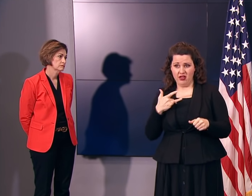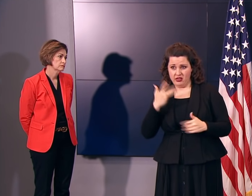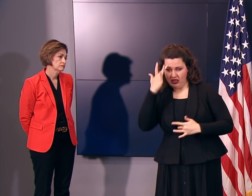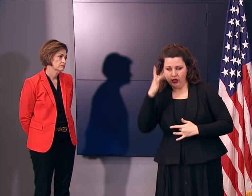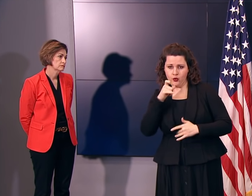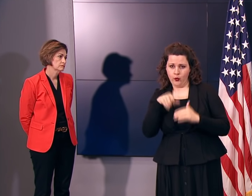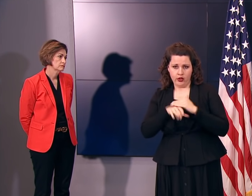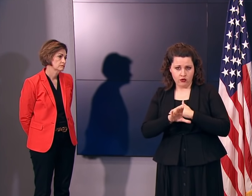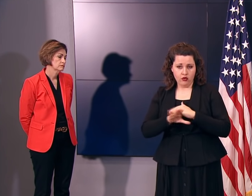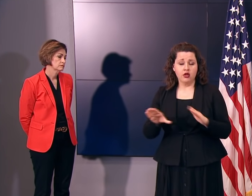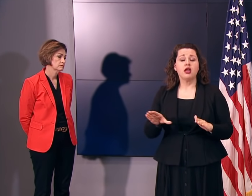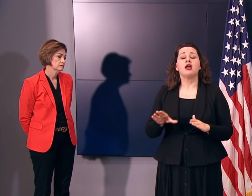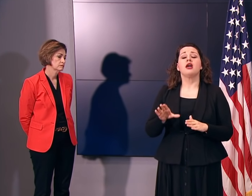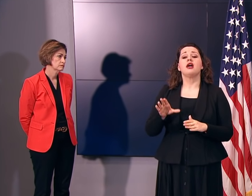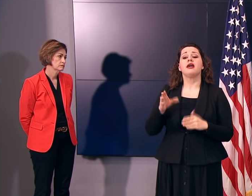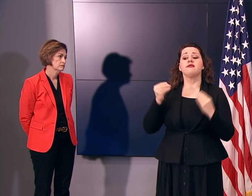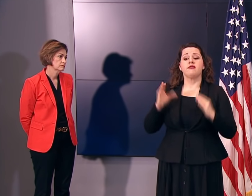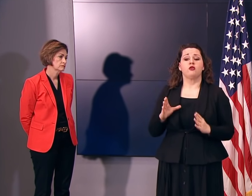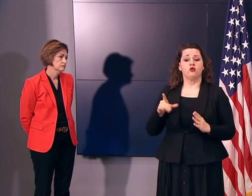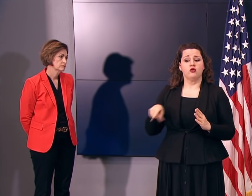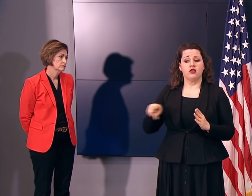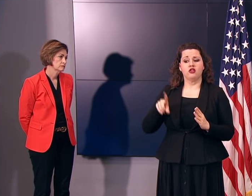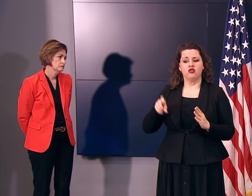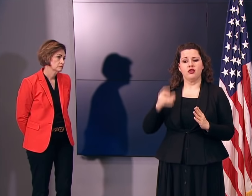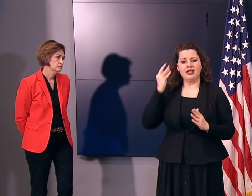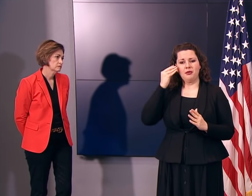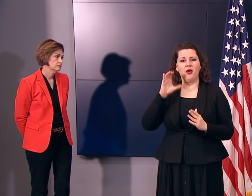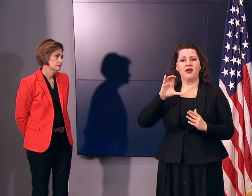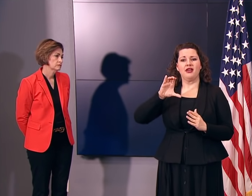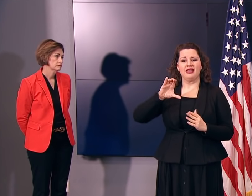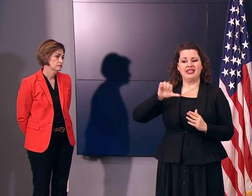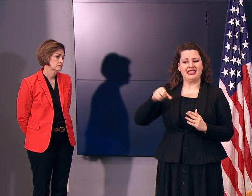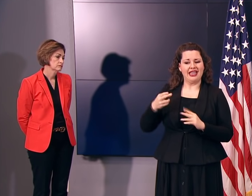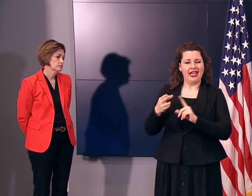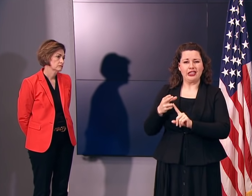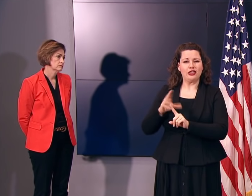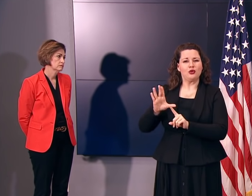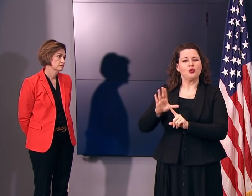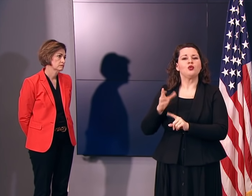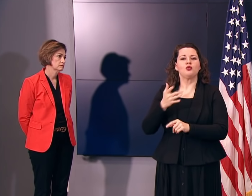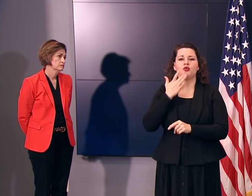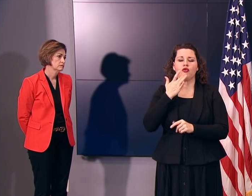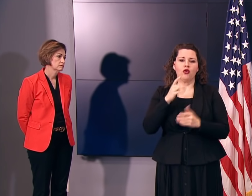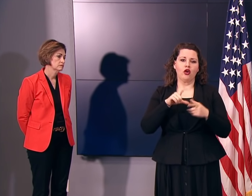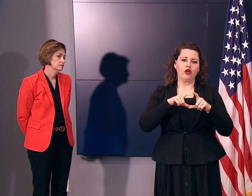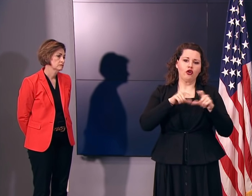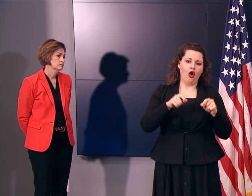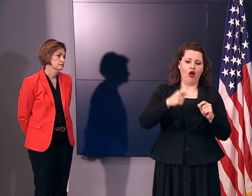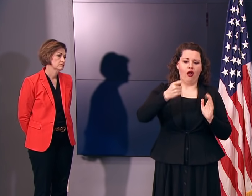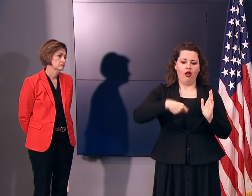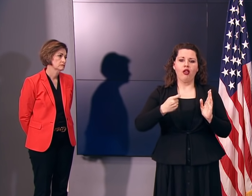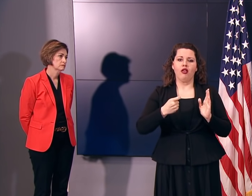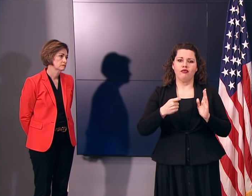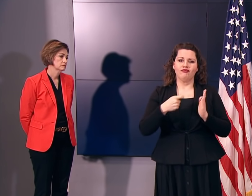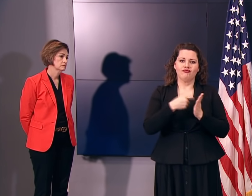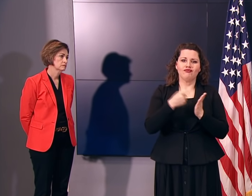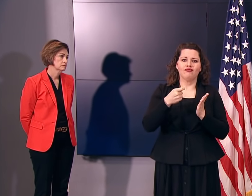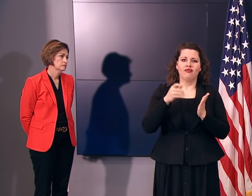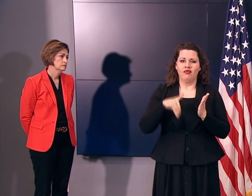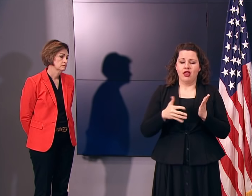ill. And vendors should consider accepting cashless options whenever possible. This guidance will be posted